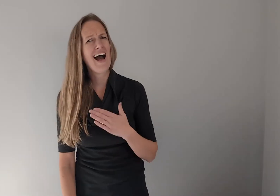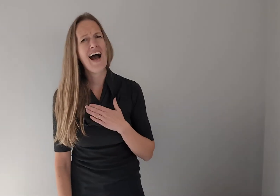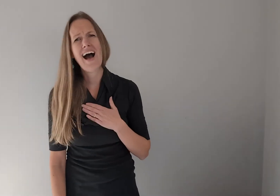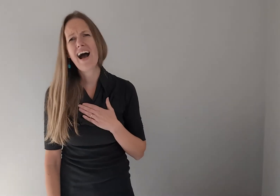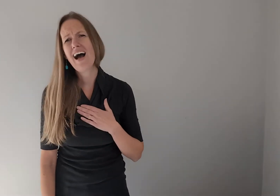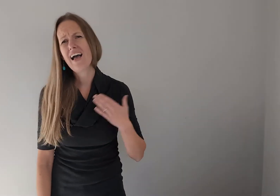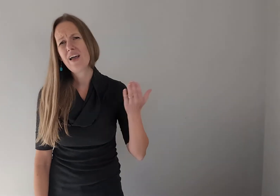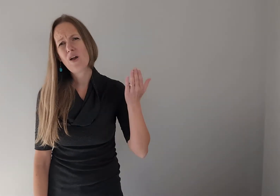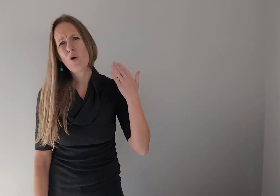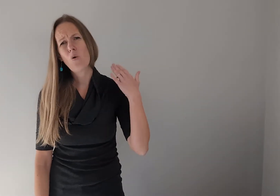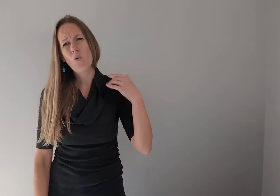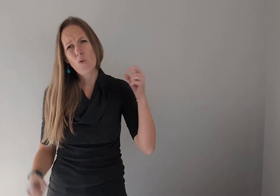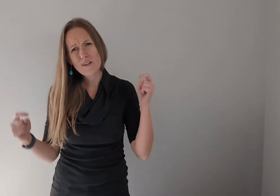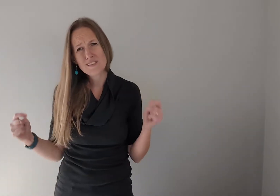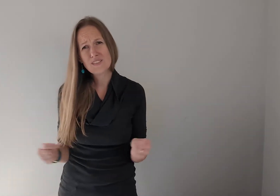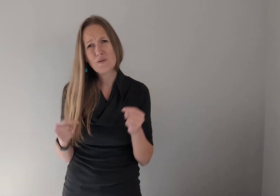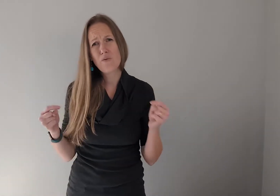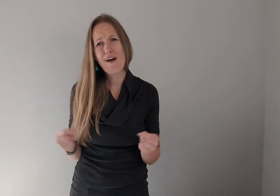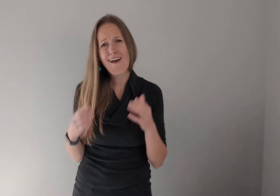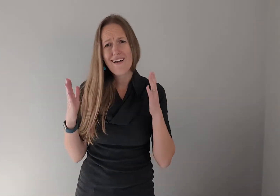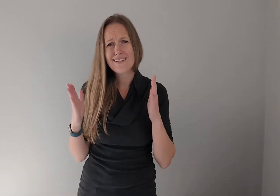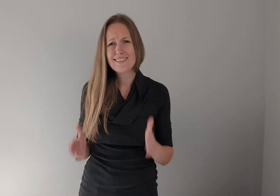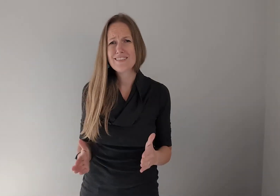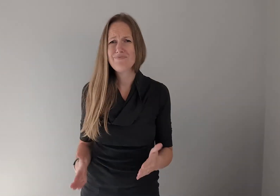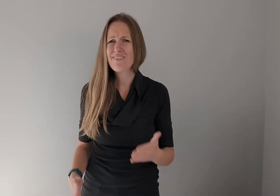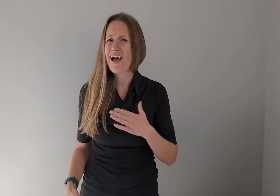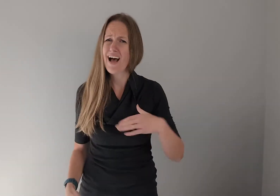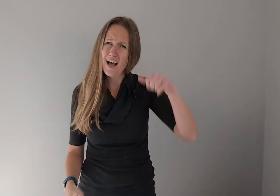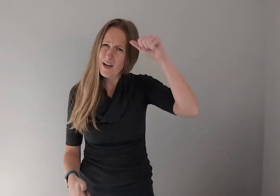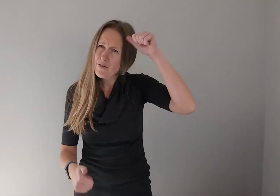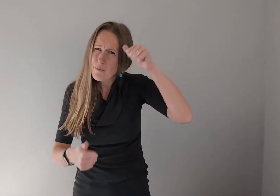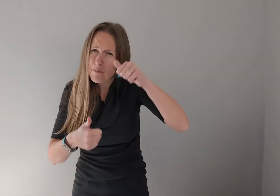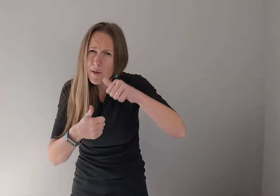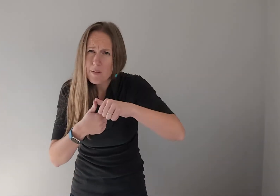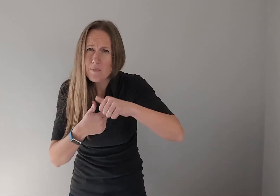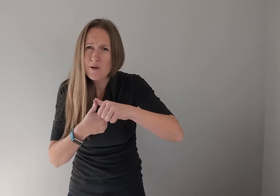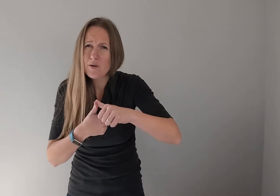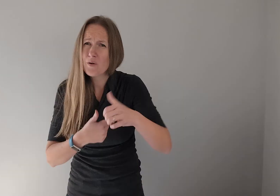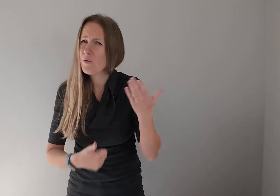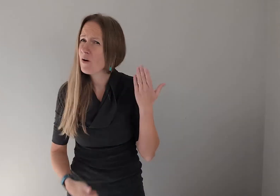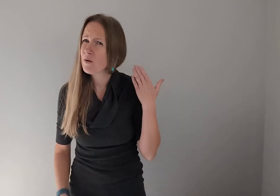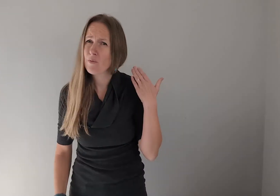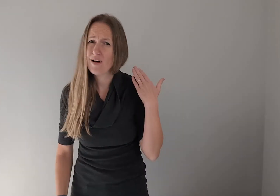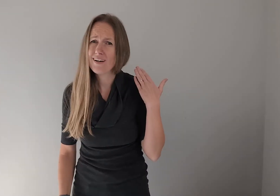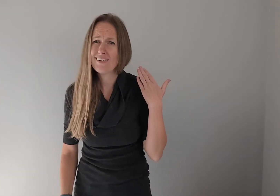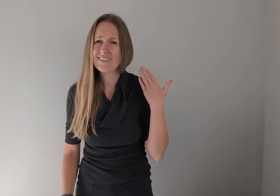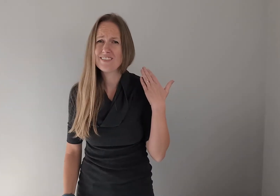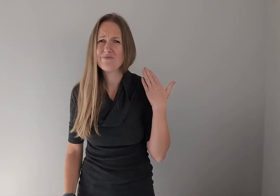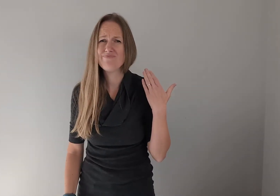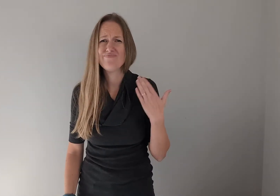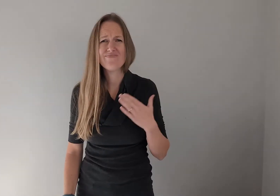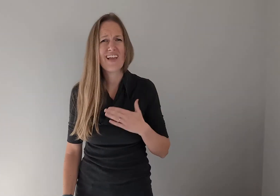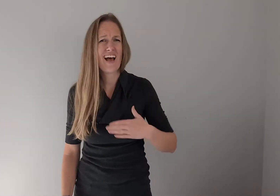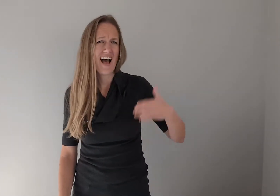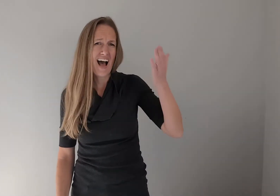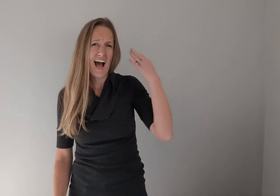I was rich, I remember who I was. I